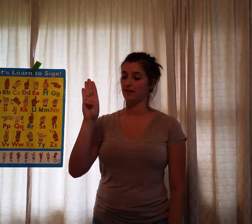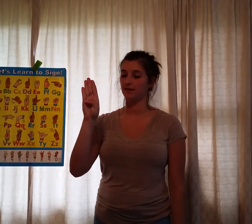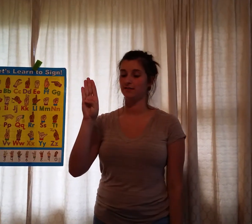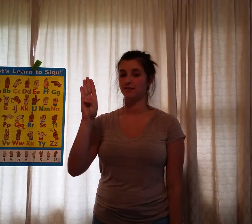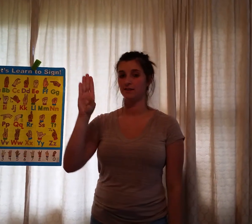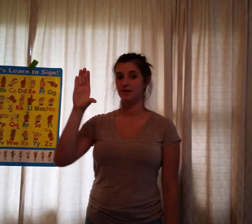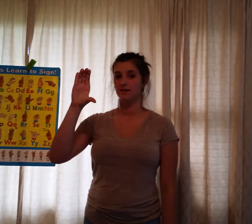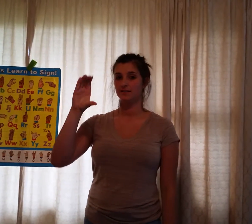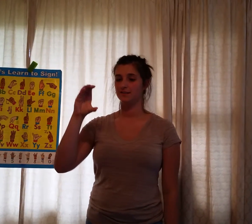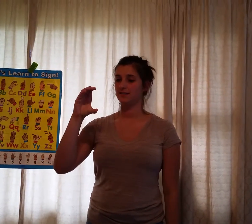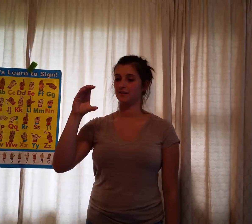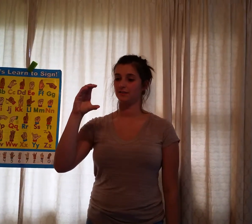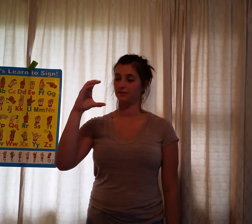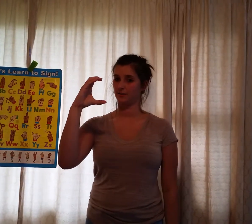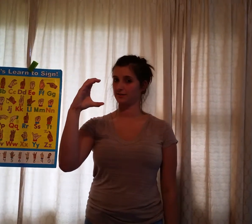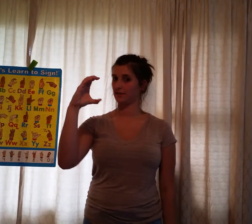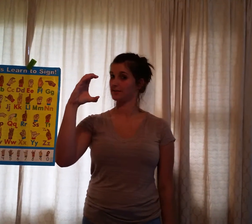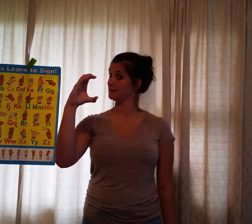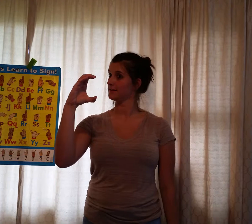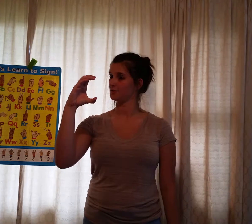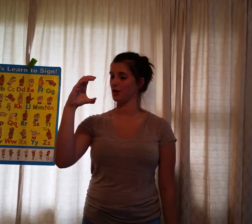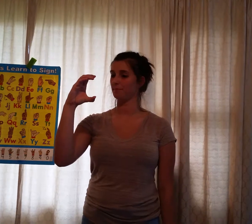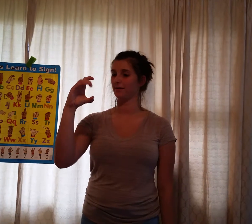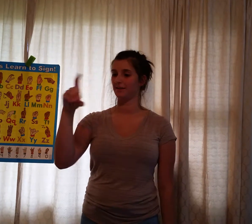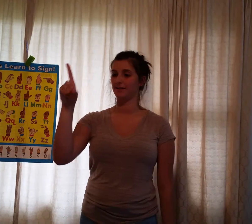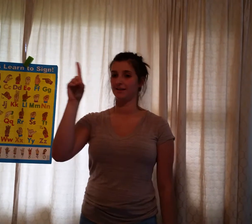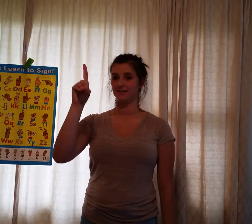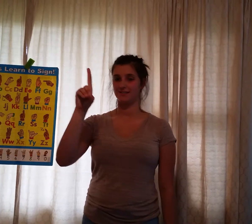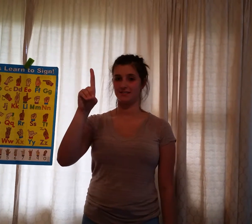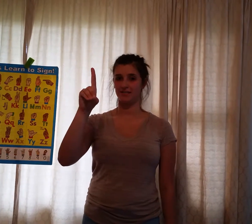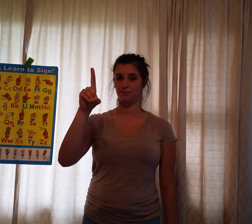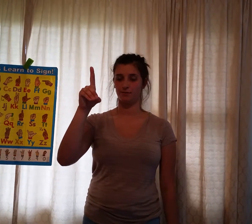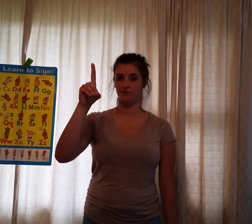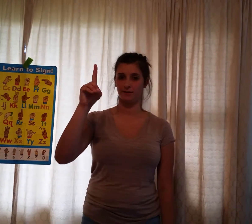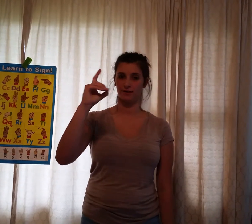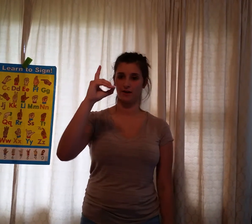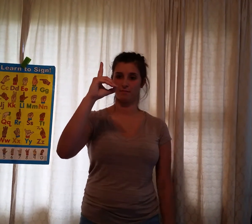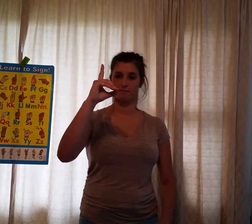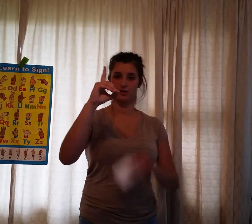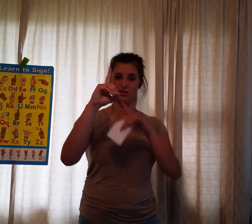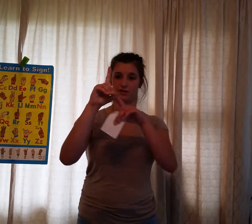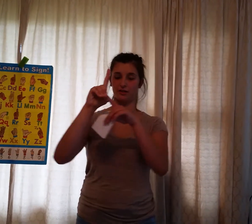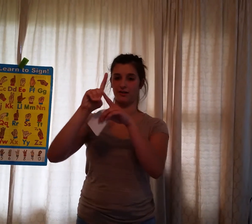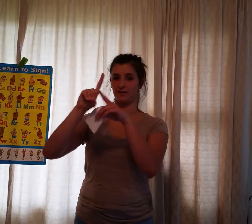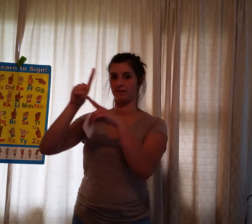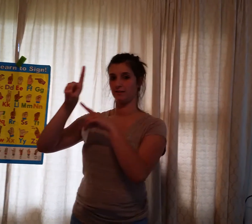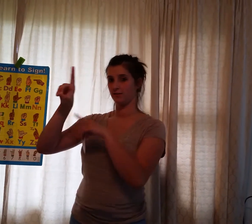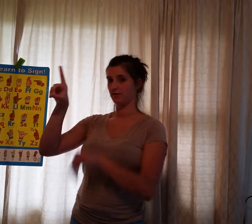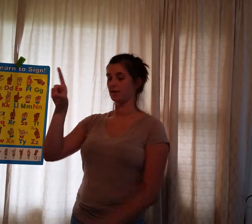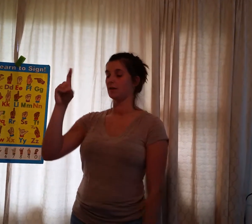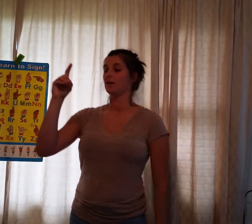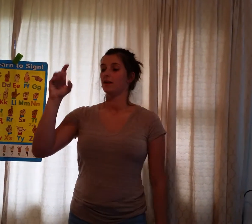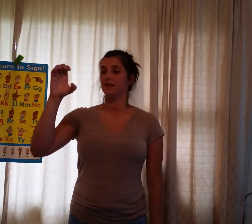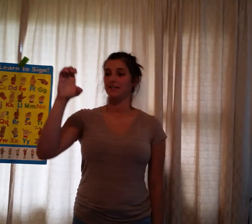hand. C, looks like the C shape. D, one finger up and make sure you're in.